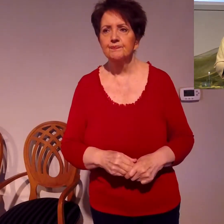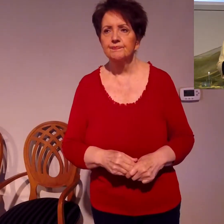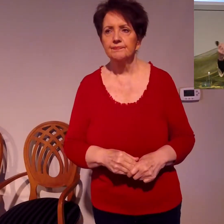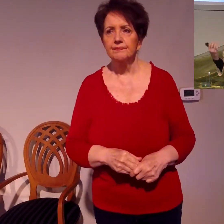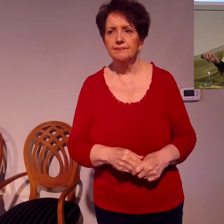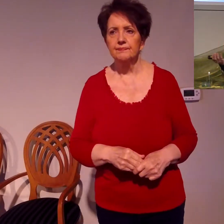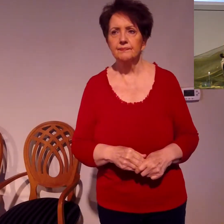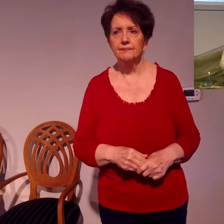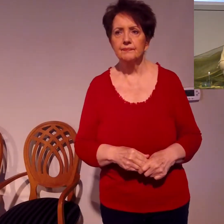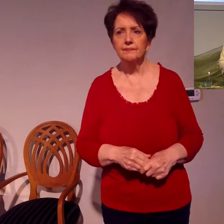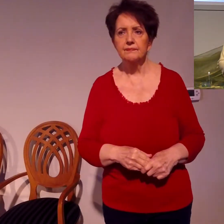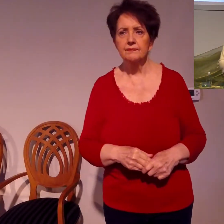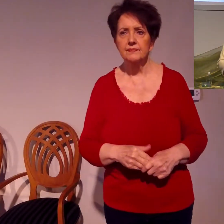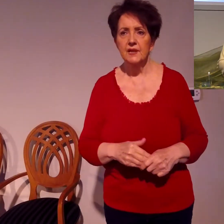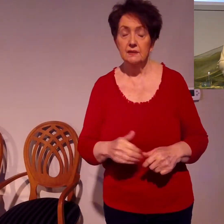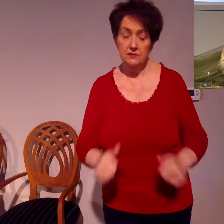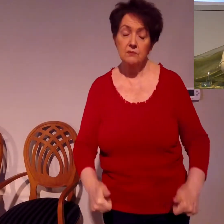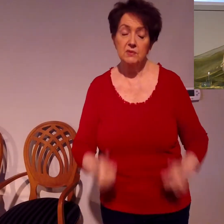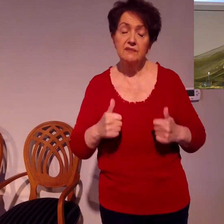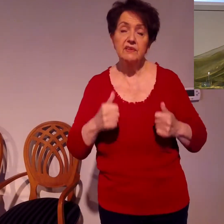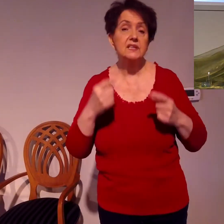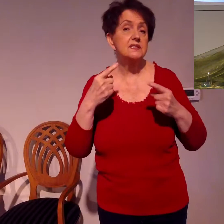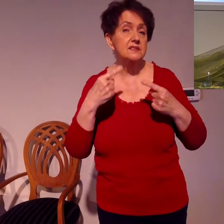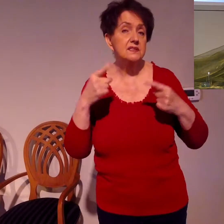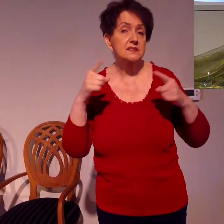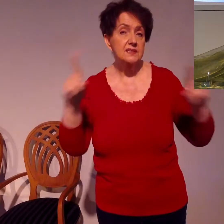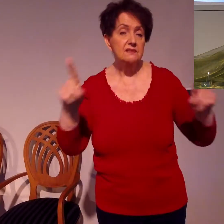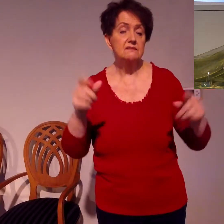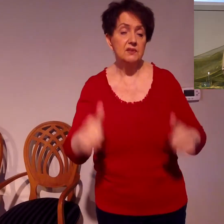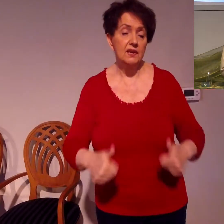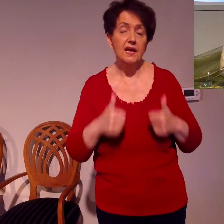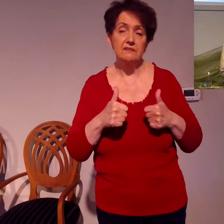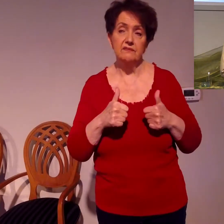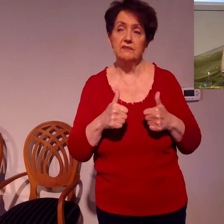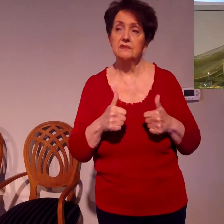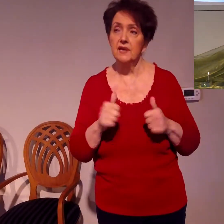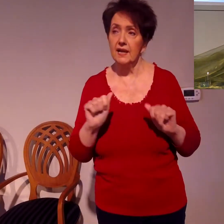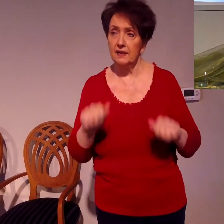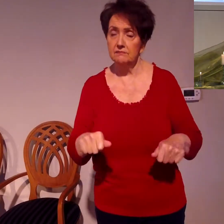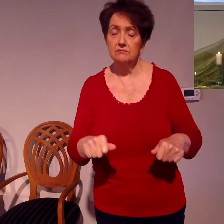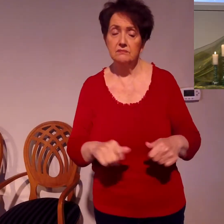And so I'm living a prosperous life. My definition and